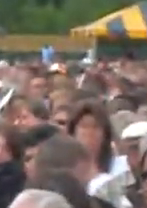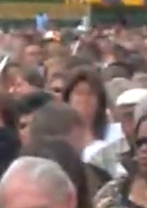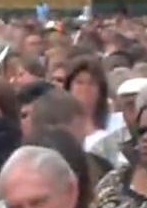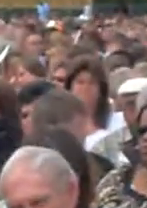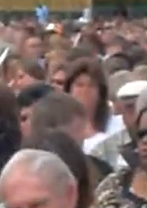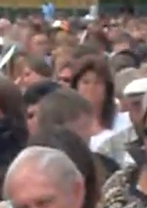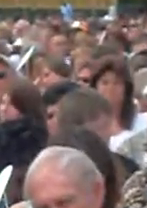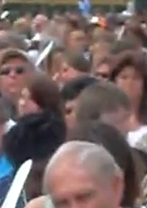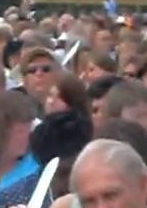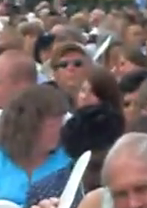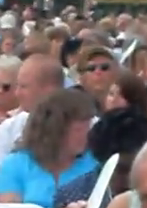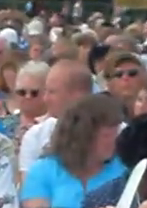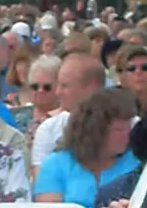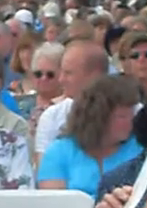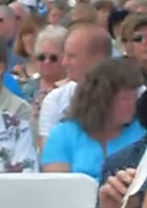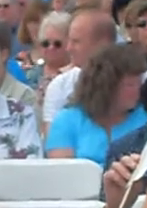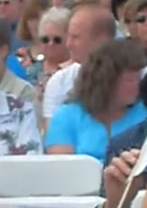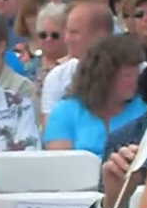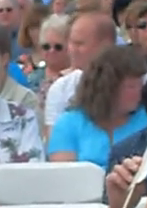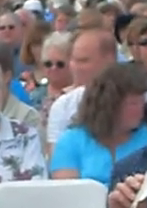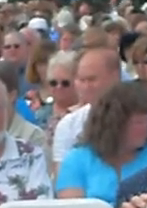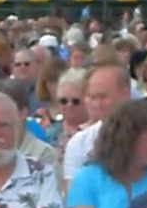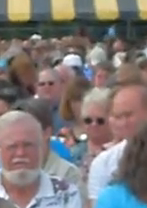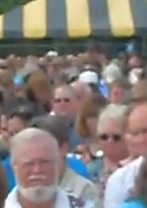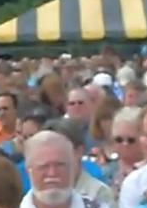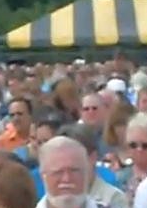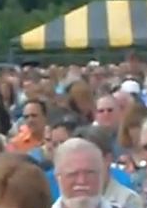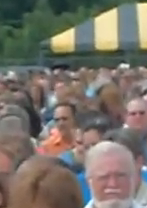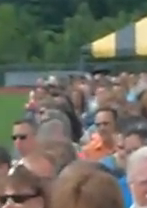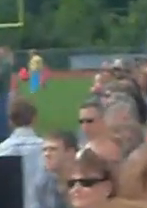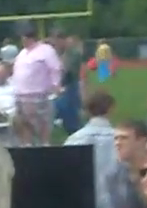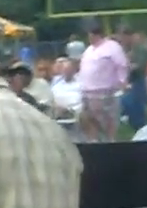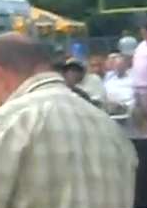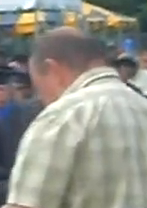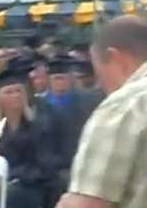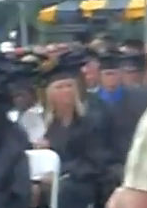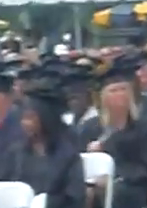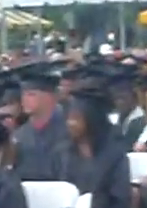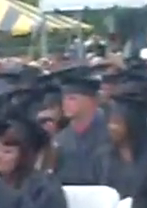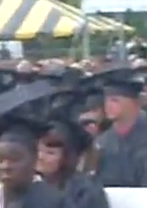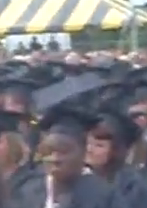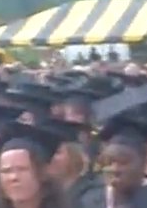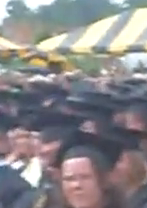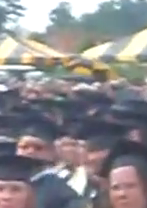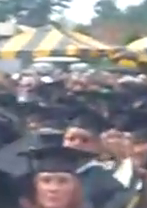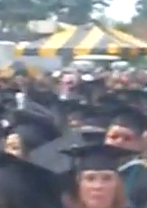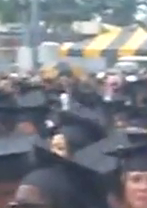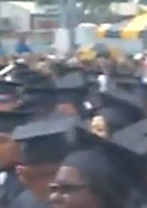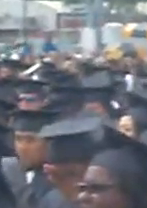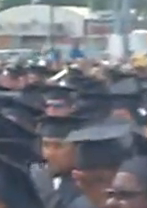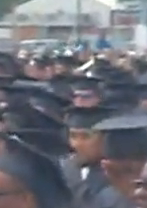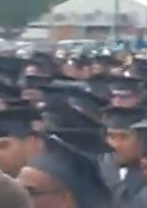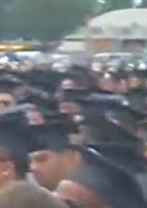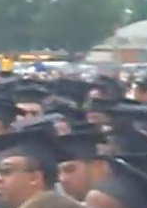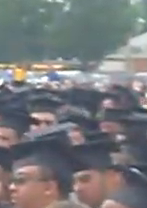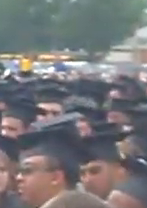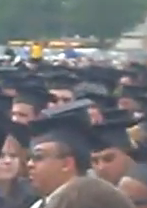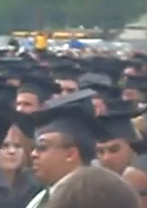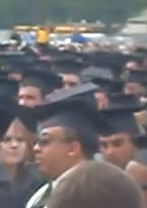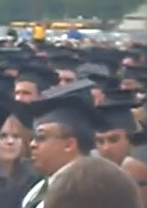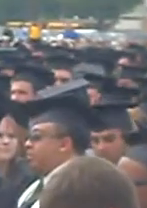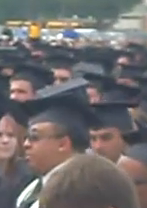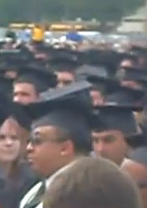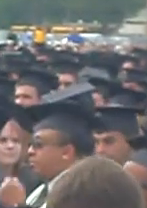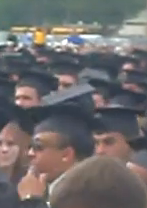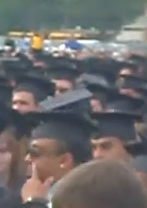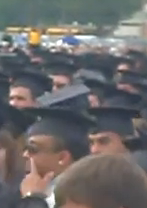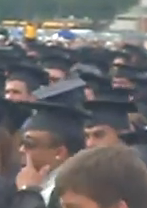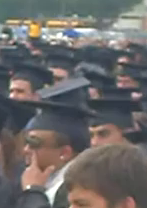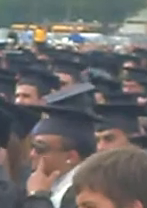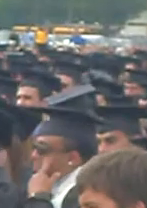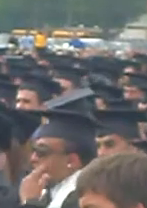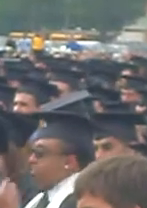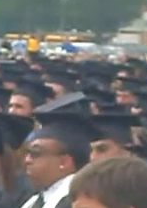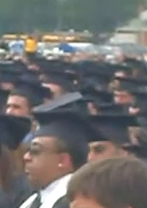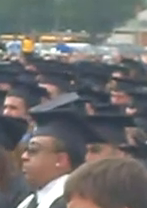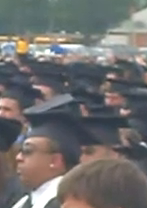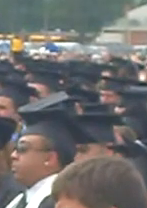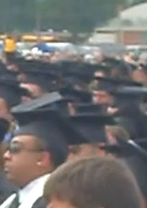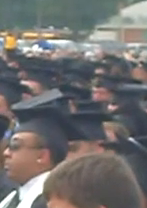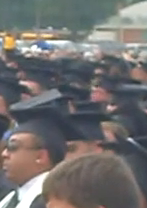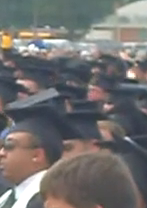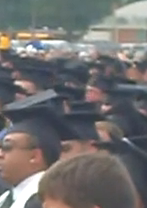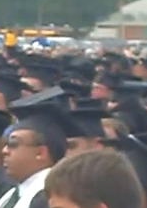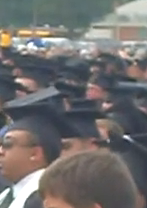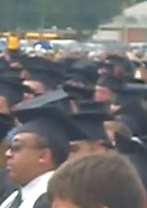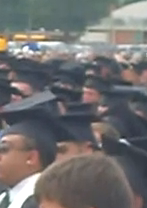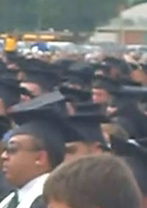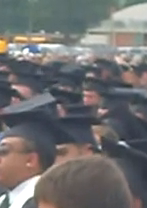and to experience, and it is up to you to give yourself these opportunities. But one day, all of these college memories will